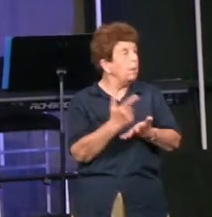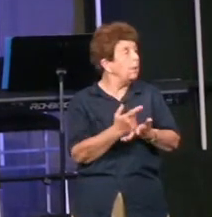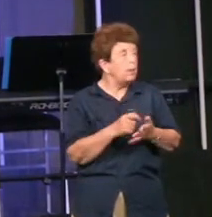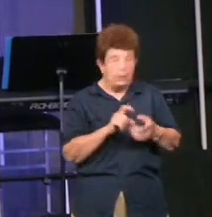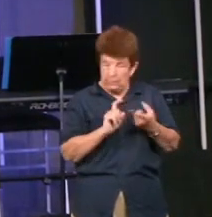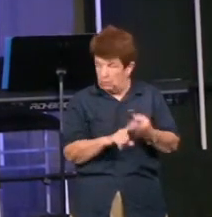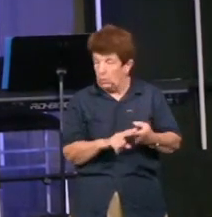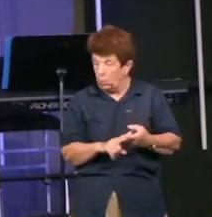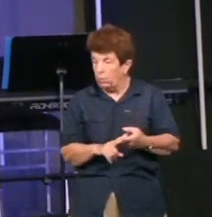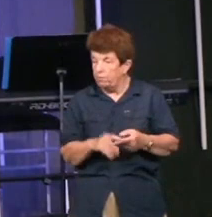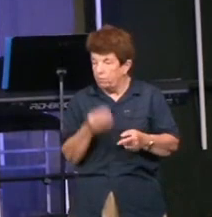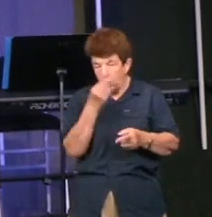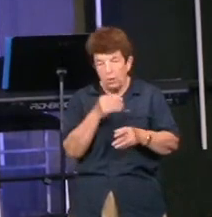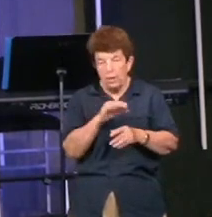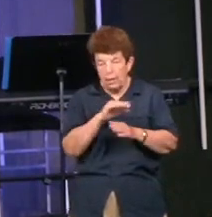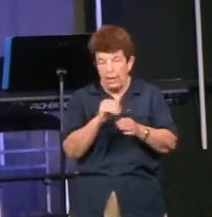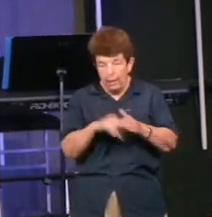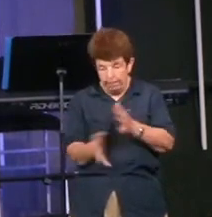there was still leftovers.